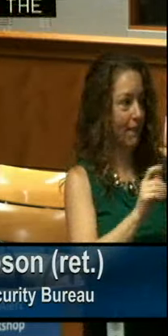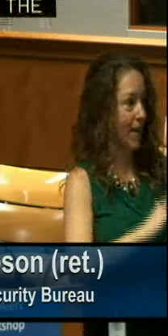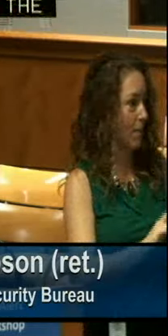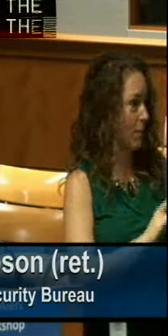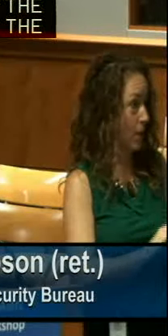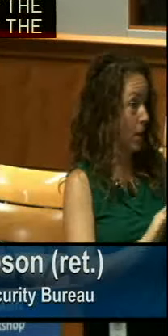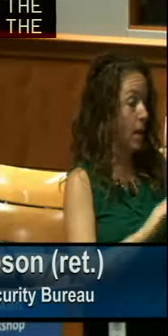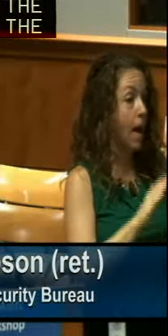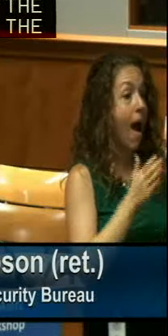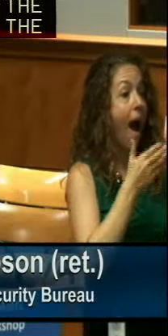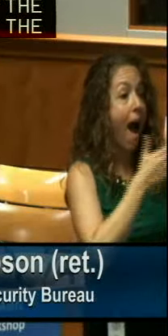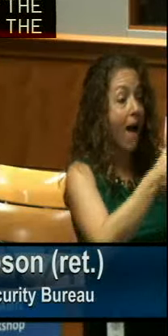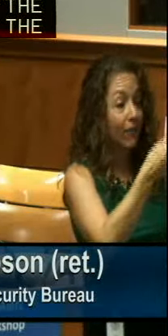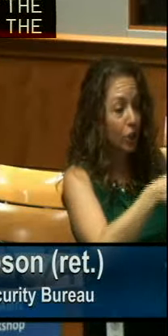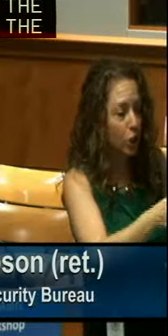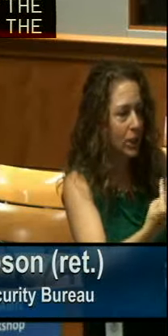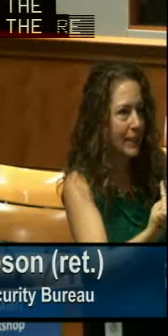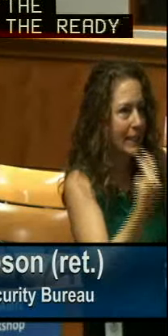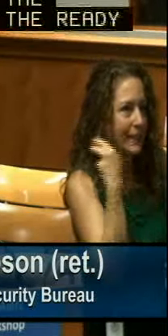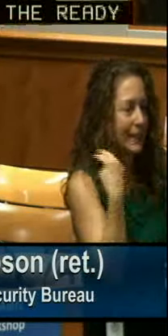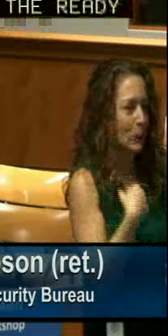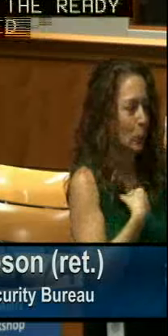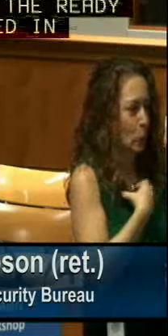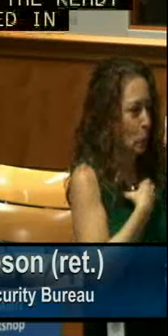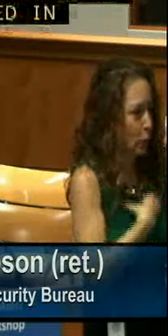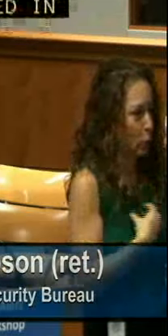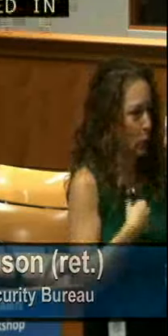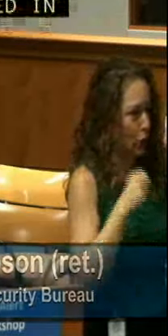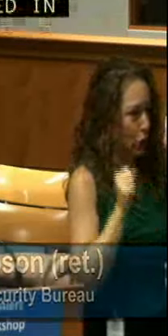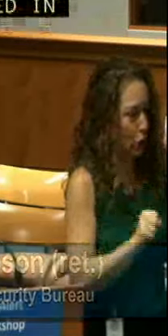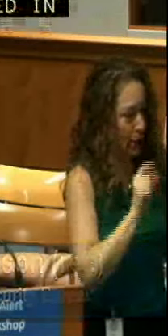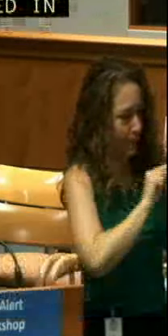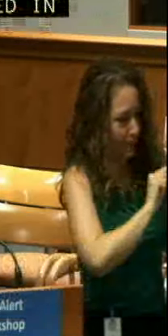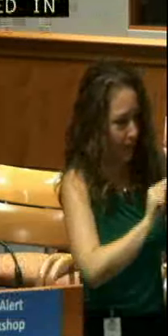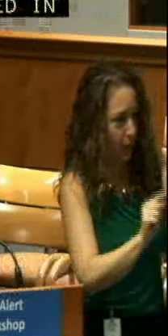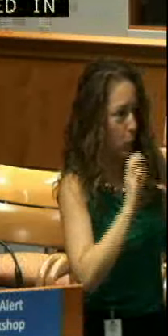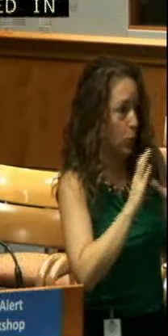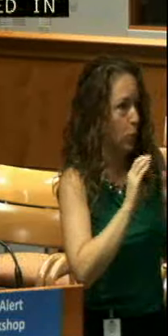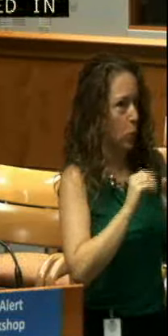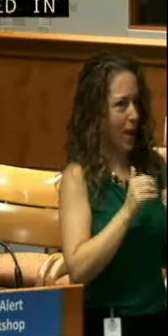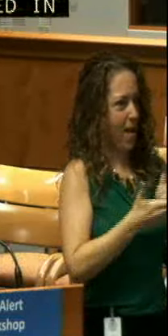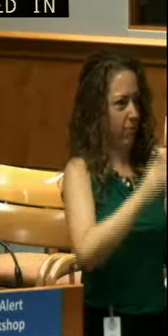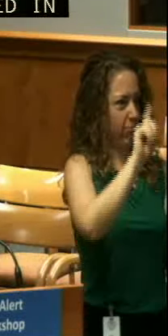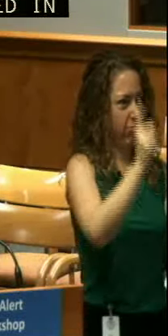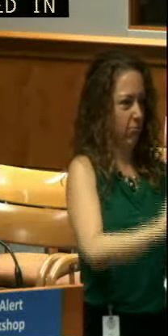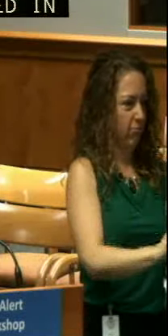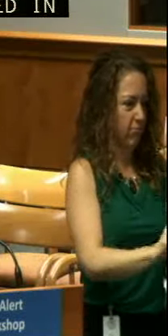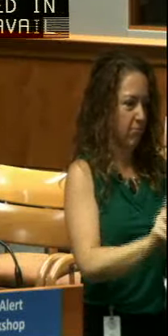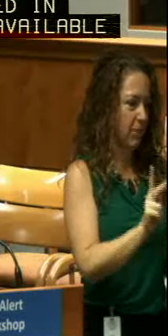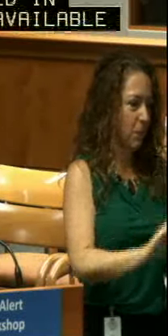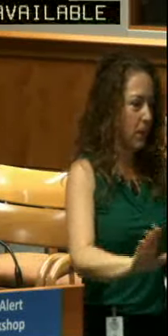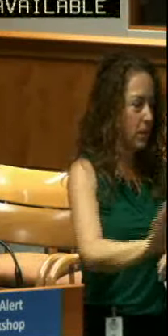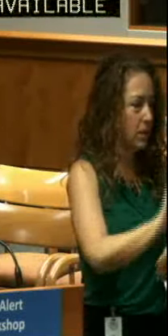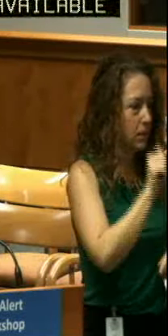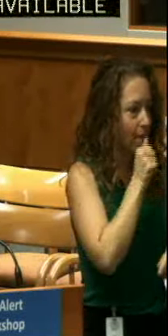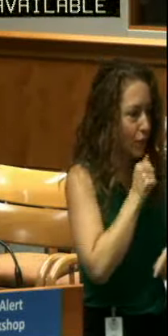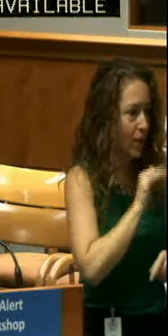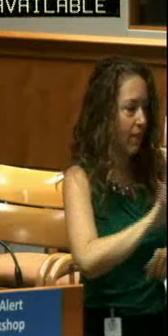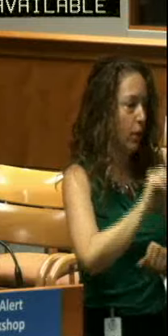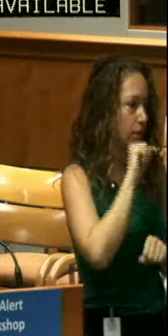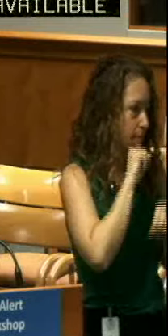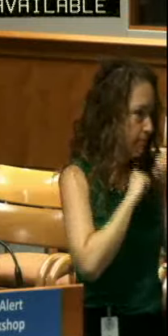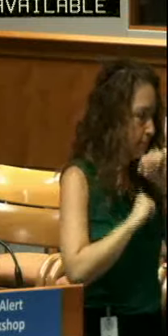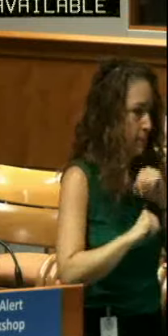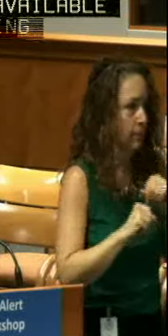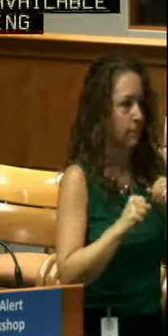hindsight to have had available to mitigate the suffering associated with that